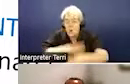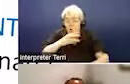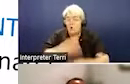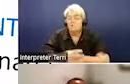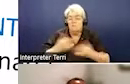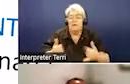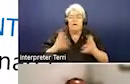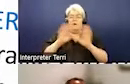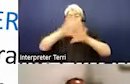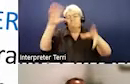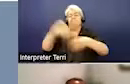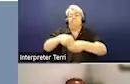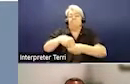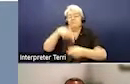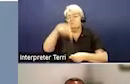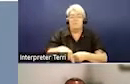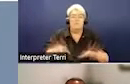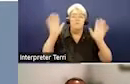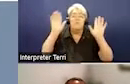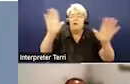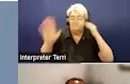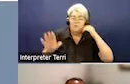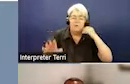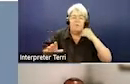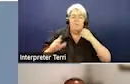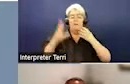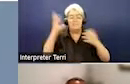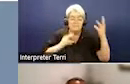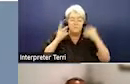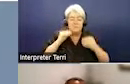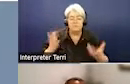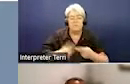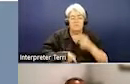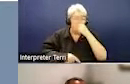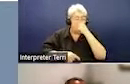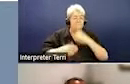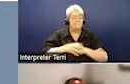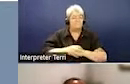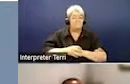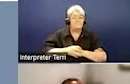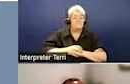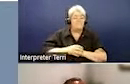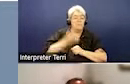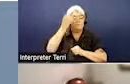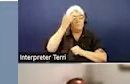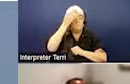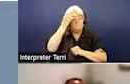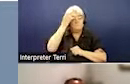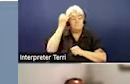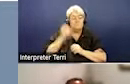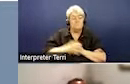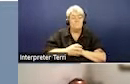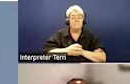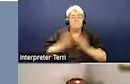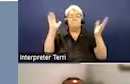this wonderful participation, and we welcome you into this session. Next slide. This